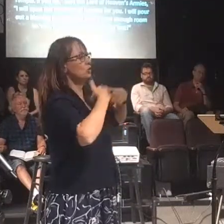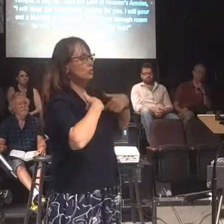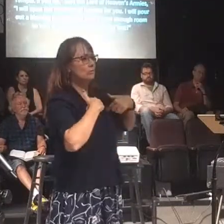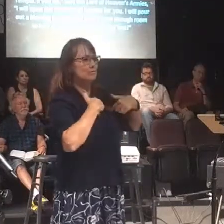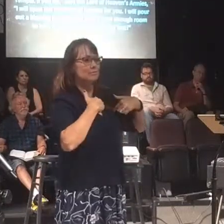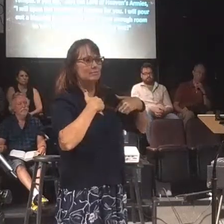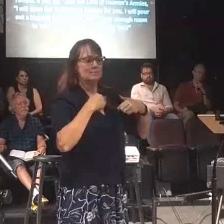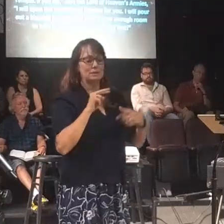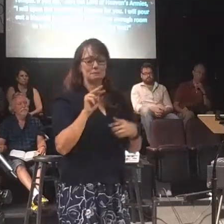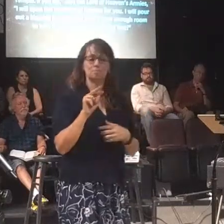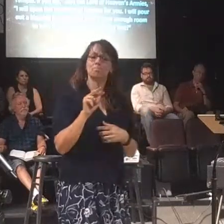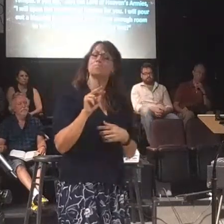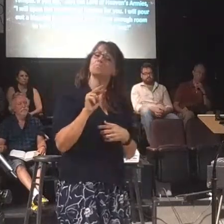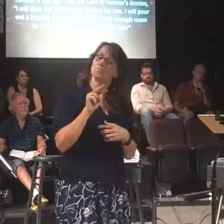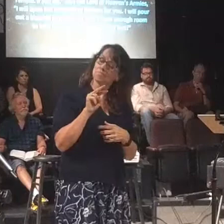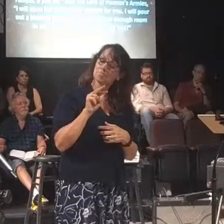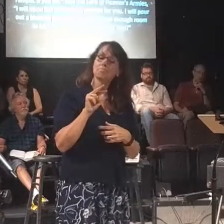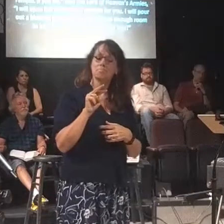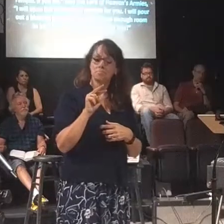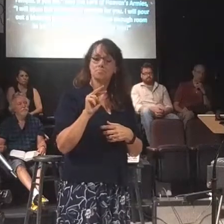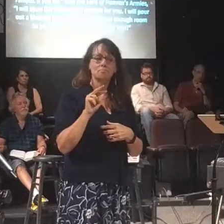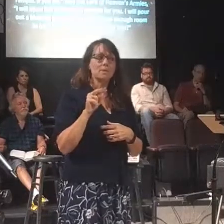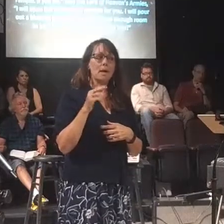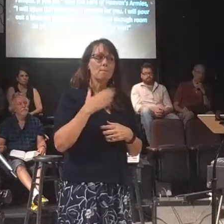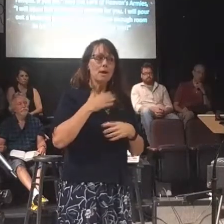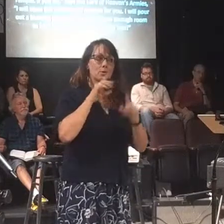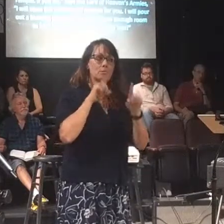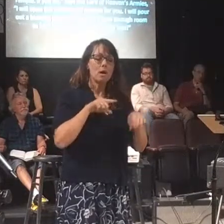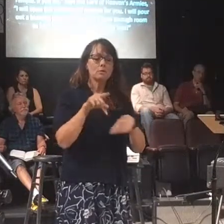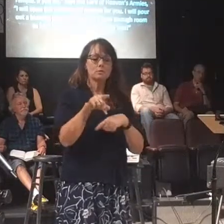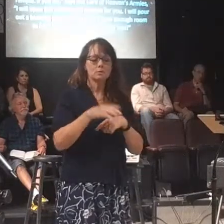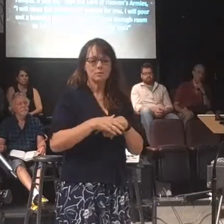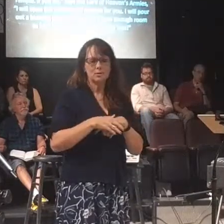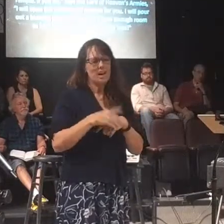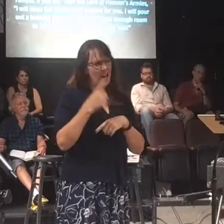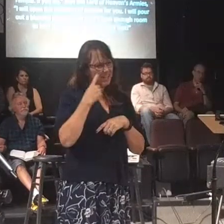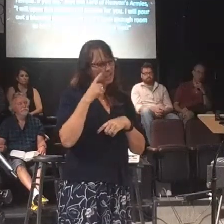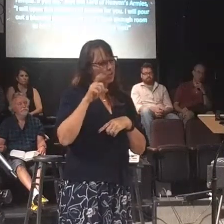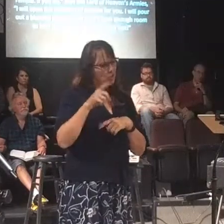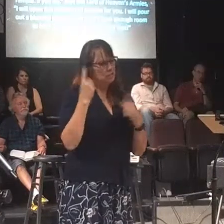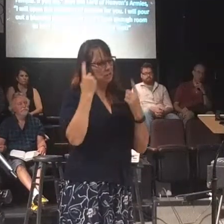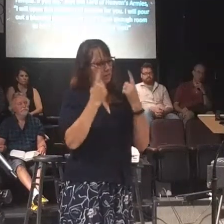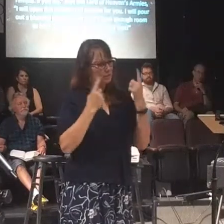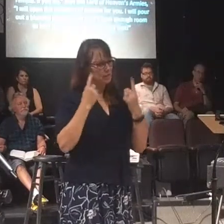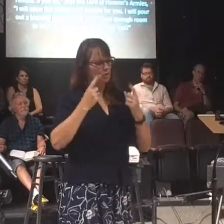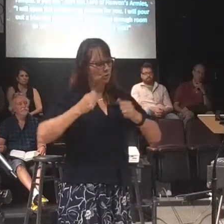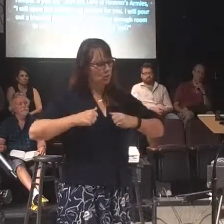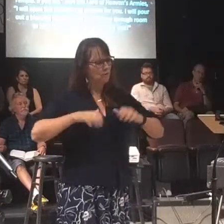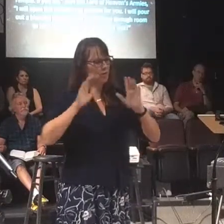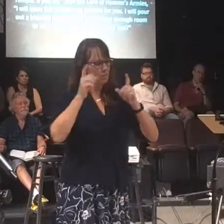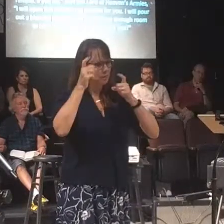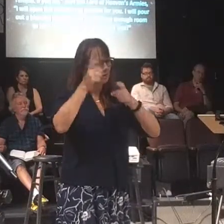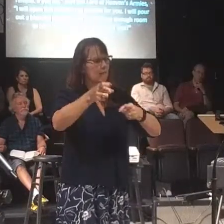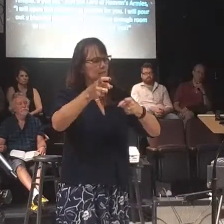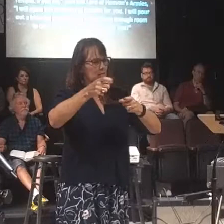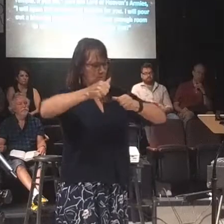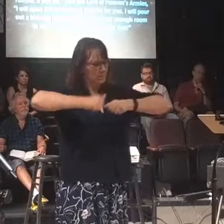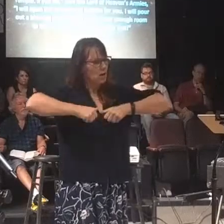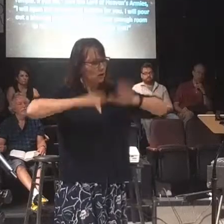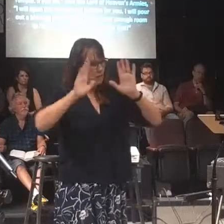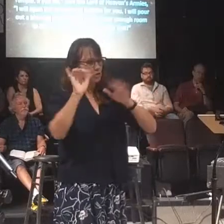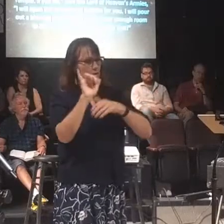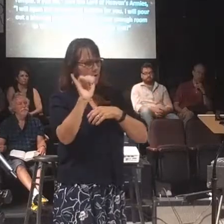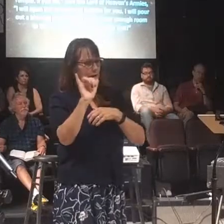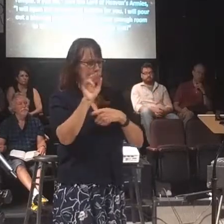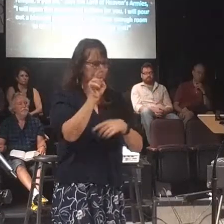said, "You know, I think you should pay, you know, you should, I think you should consider giving sacrificially. It does, it looks from context, I don't know,